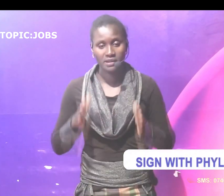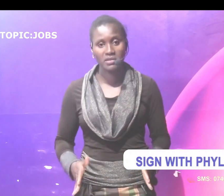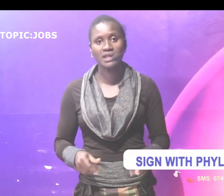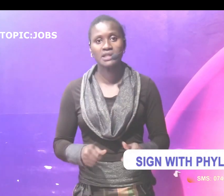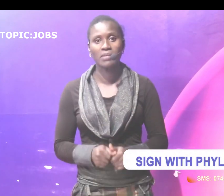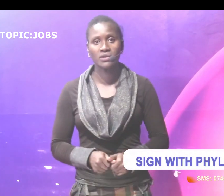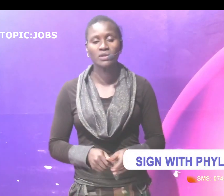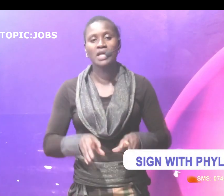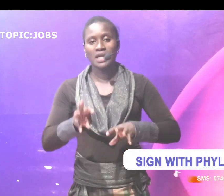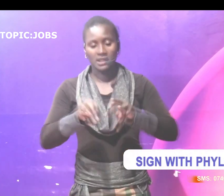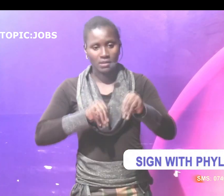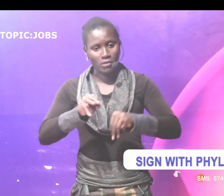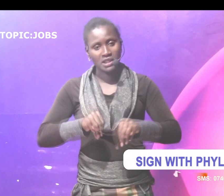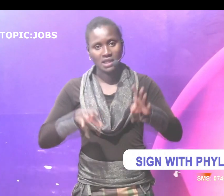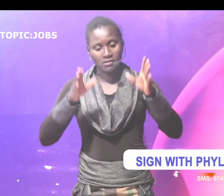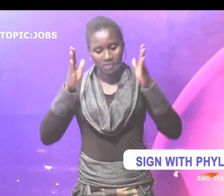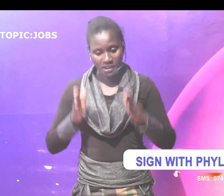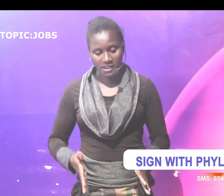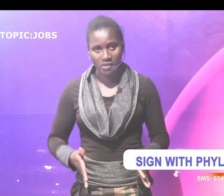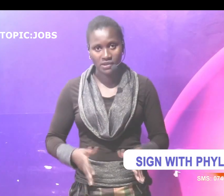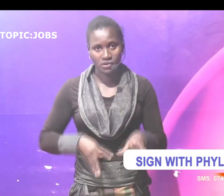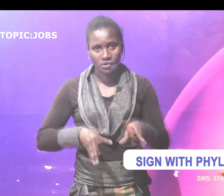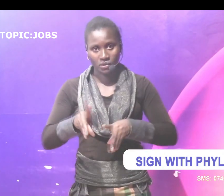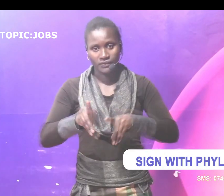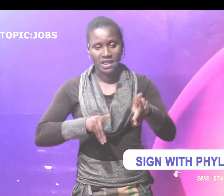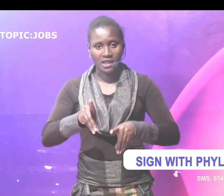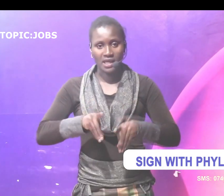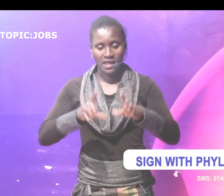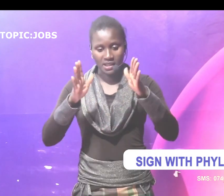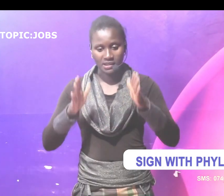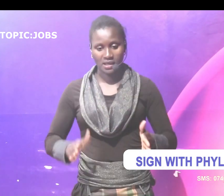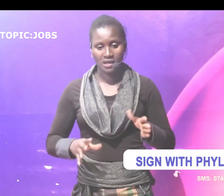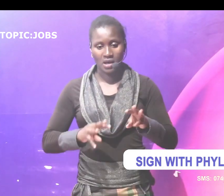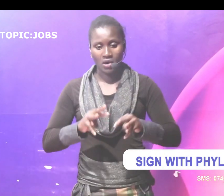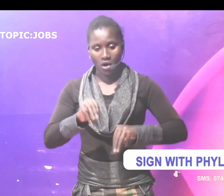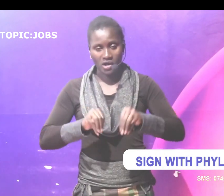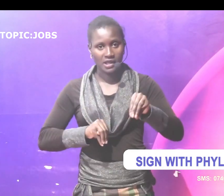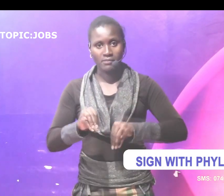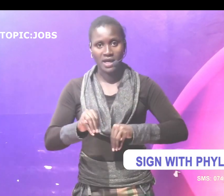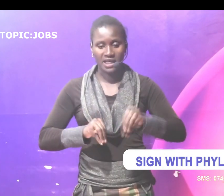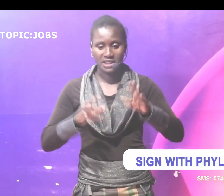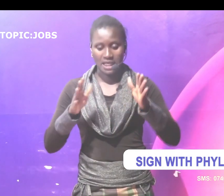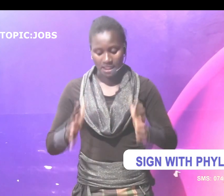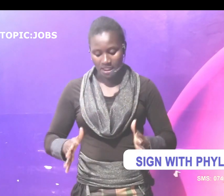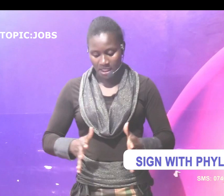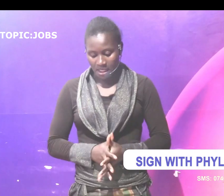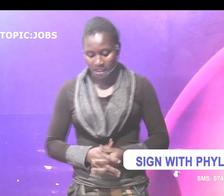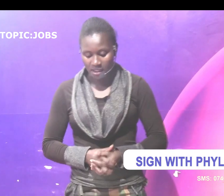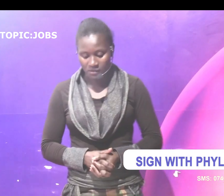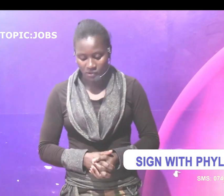as a person, is a manager, meaning as a person. So the director or the manager. And then we also